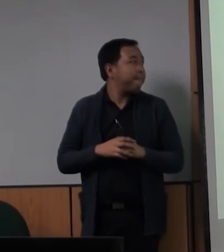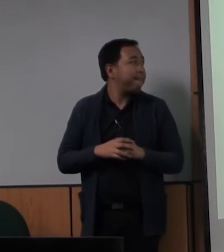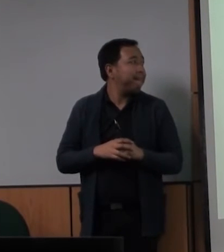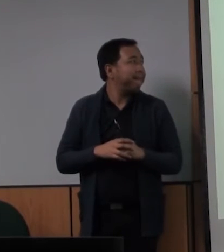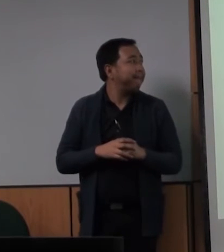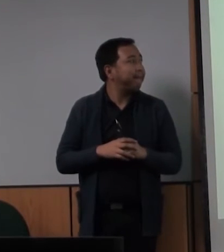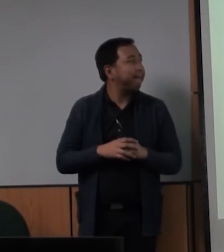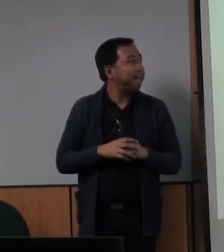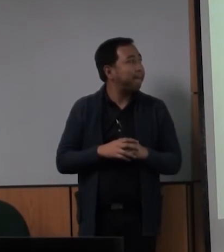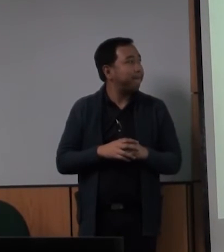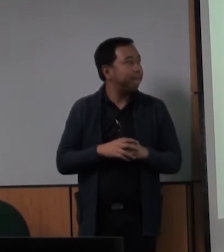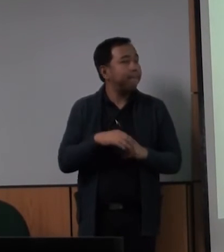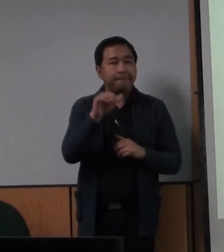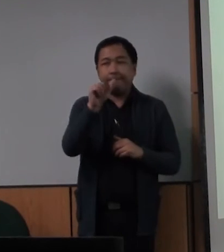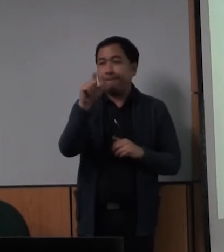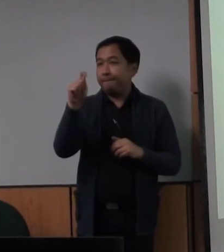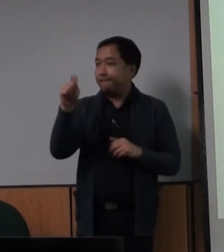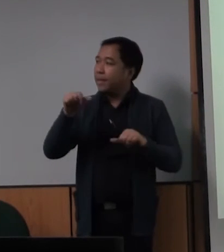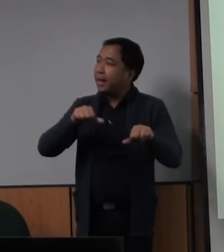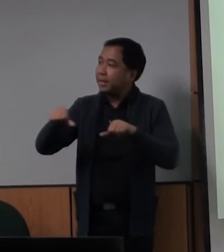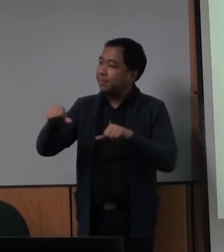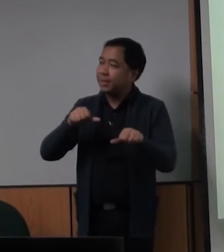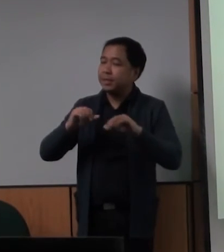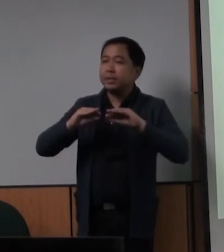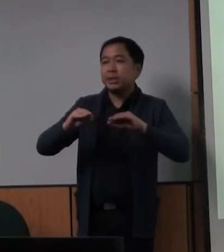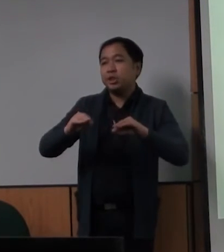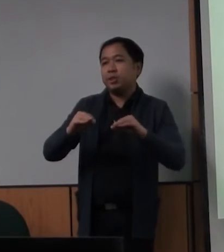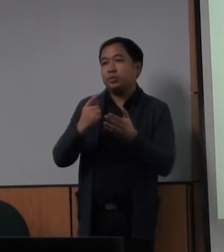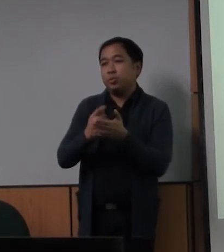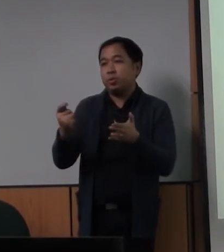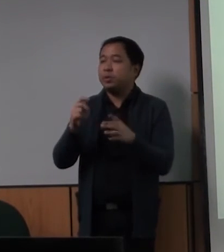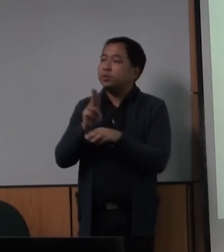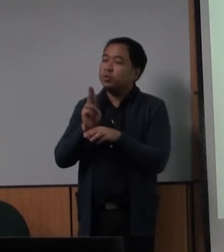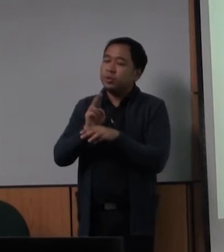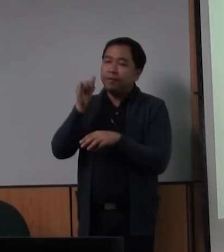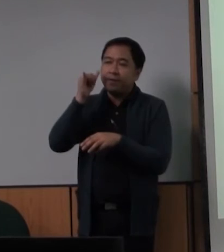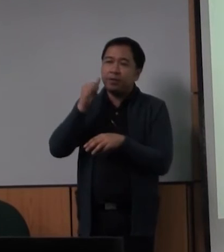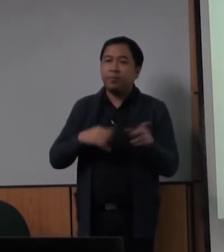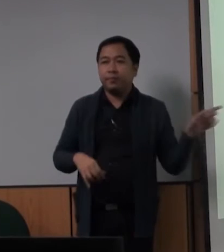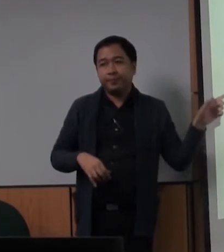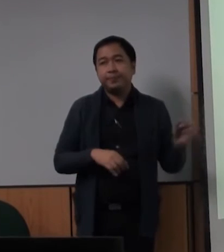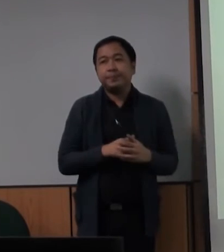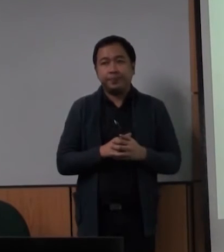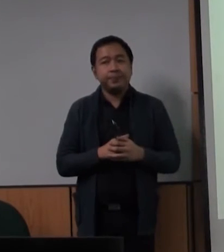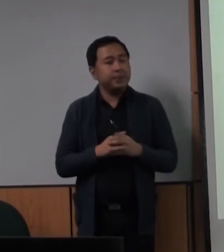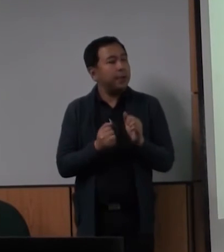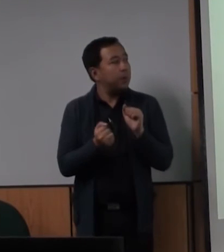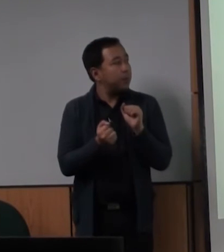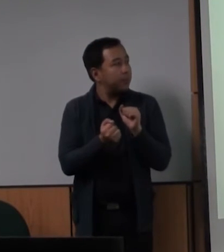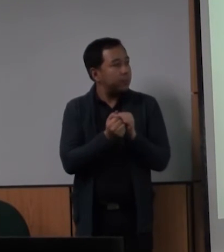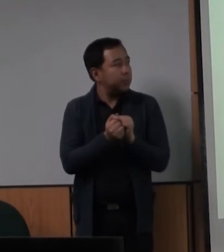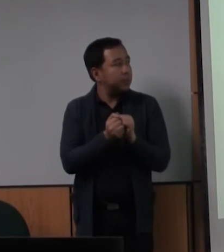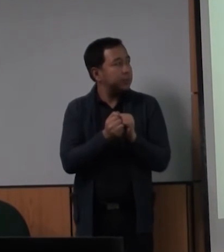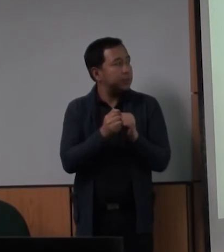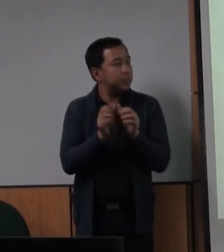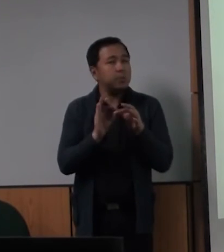And then animated teaching tool. This is in a video tool, animated video tool with the different